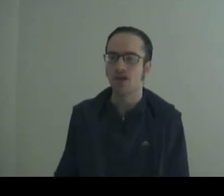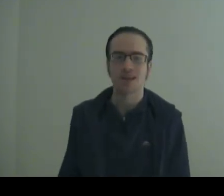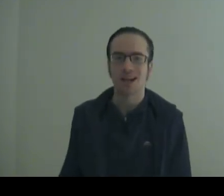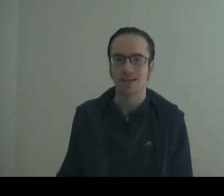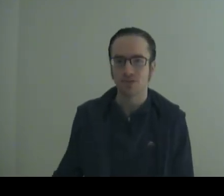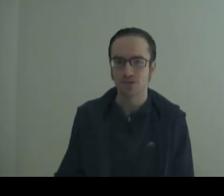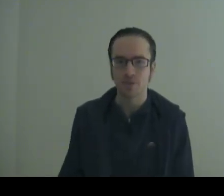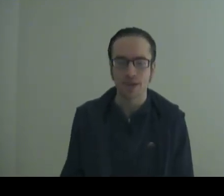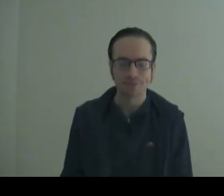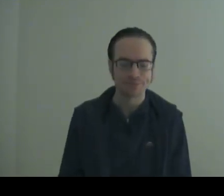docile or something.